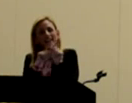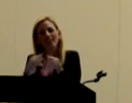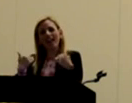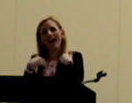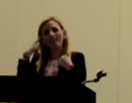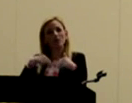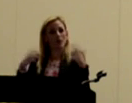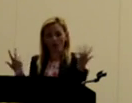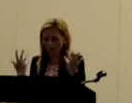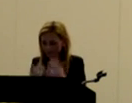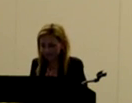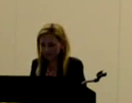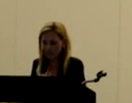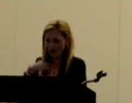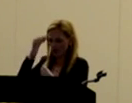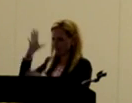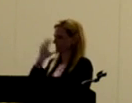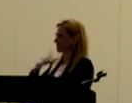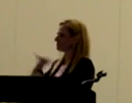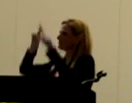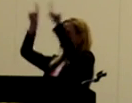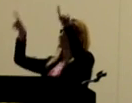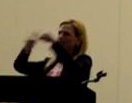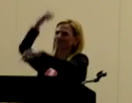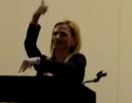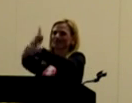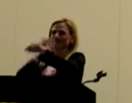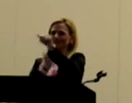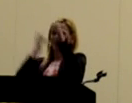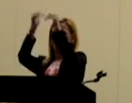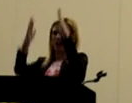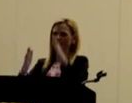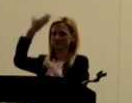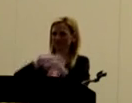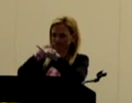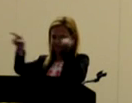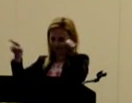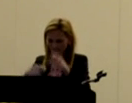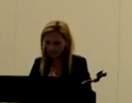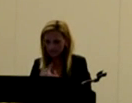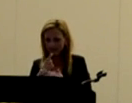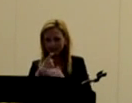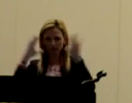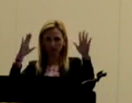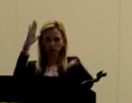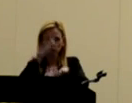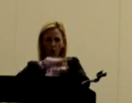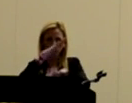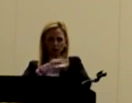But the best answer they had was for me. Because when I told them I didn't like the sign that the city put up in front of our house that